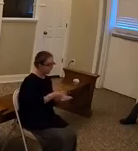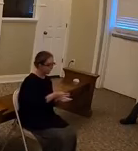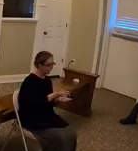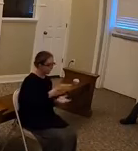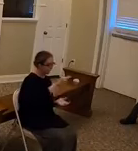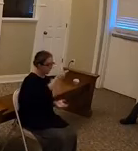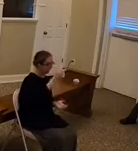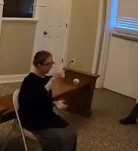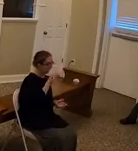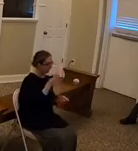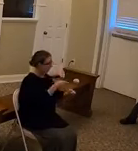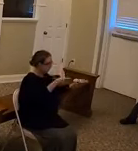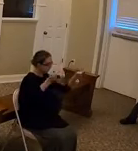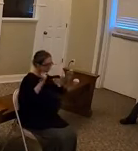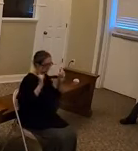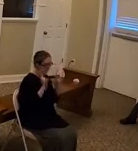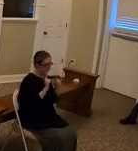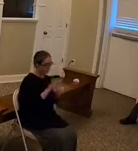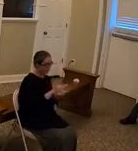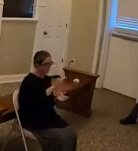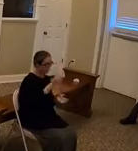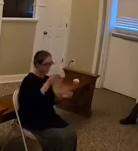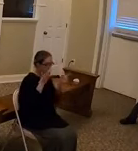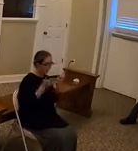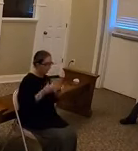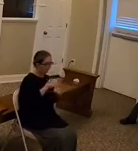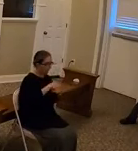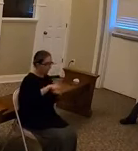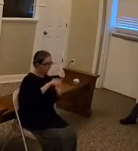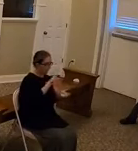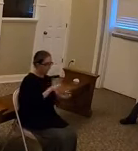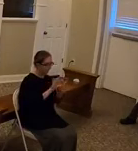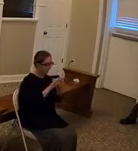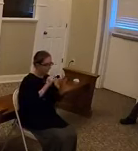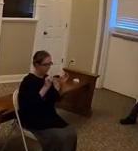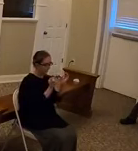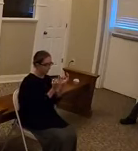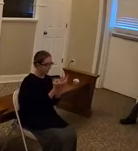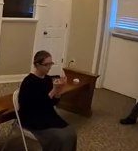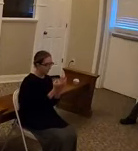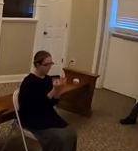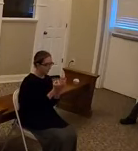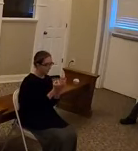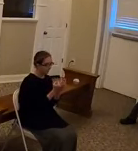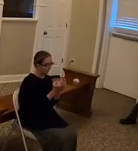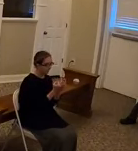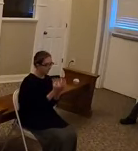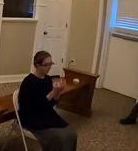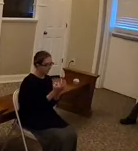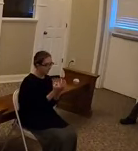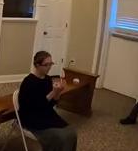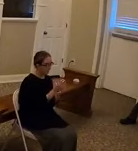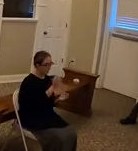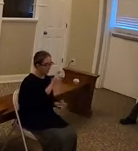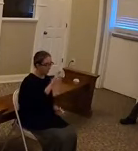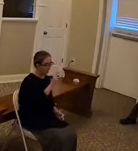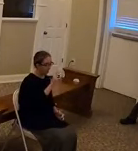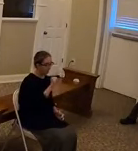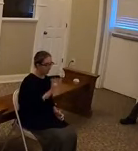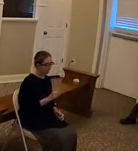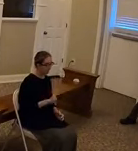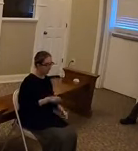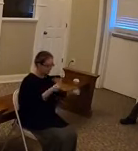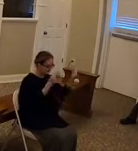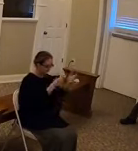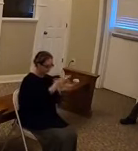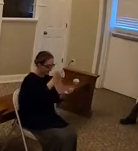would begin to look around, and he would find somebody over in this household over here, and he would check out their credentials, and he would